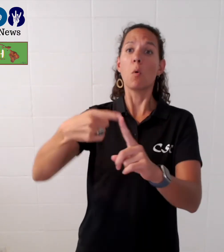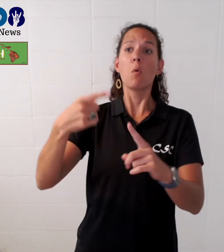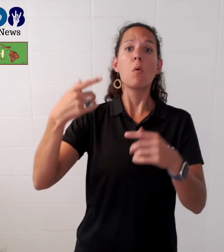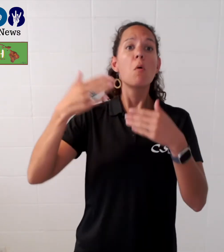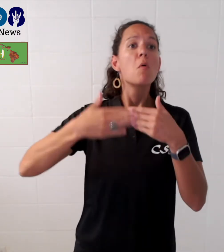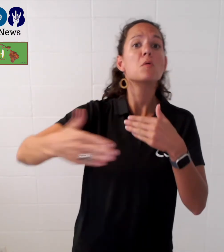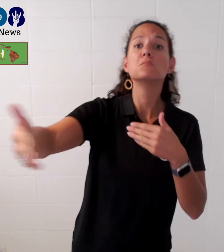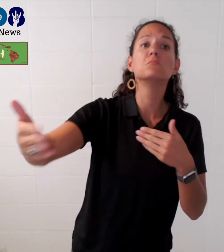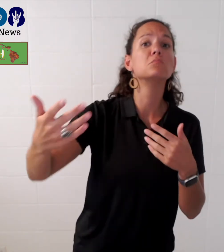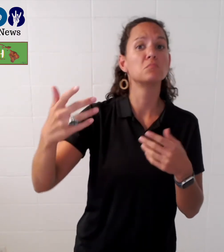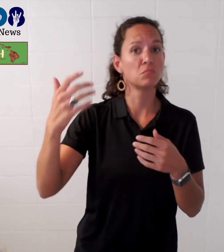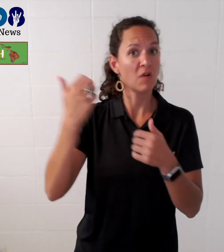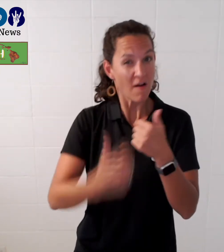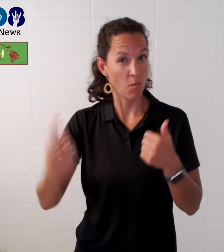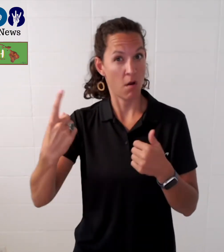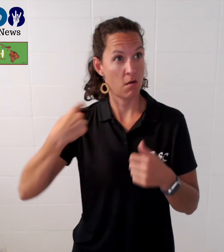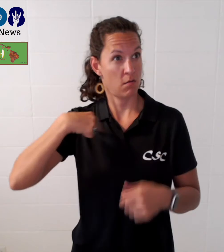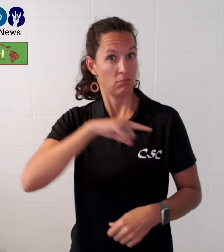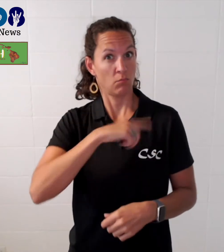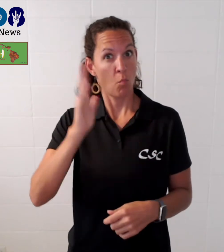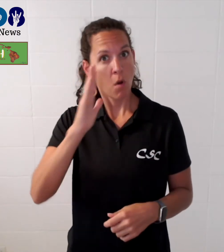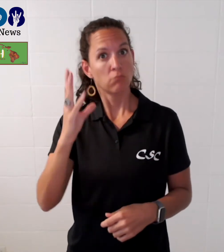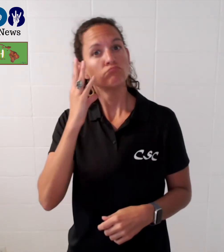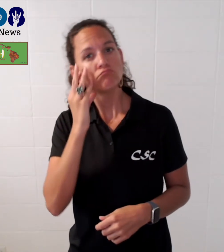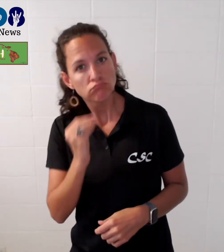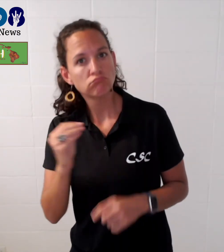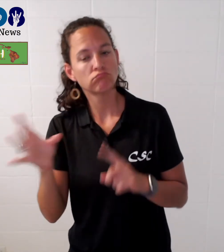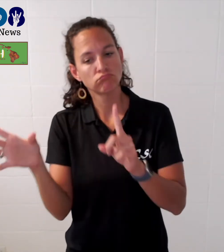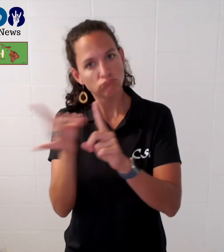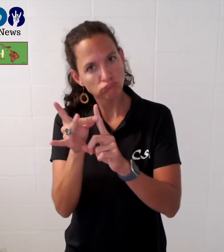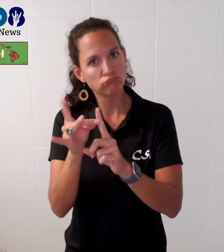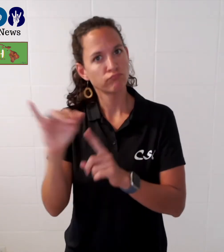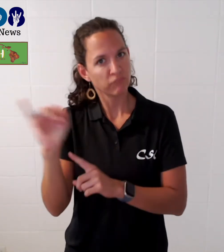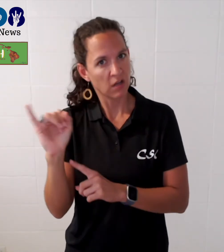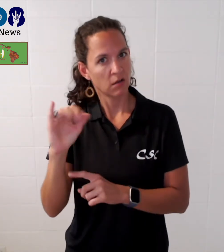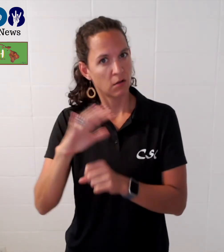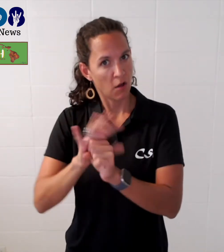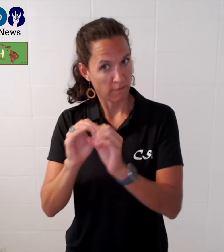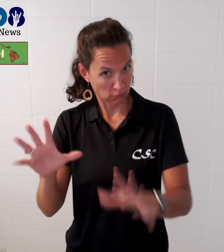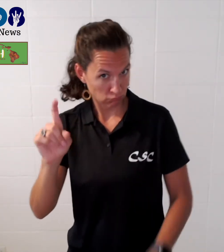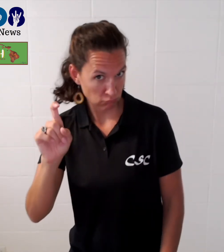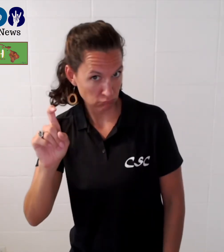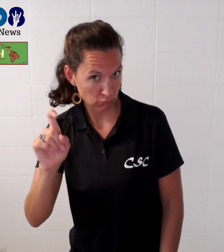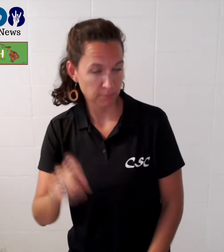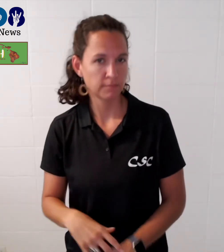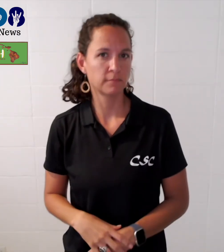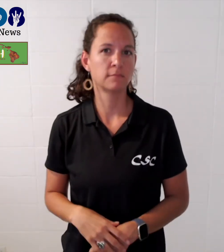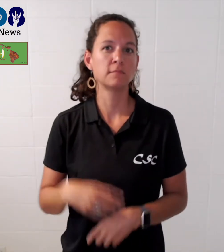inevitable that everyone will get COVID? The director's response said, yes. At some